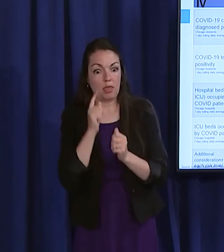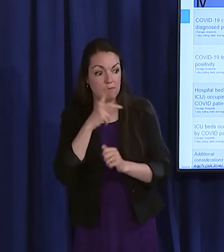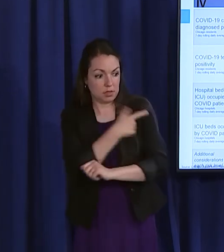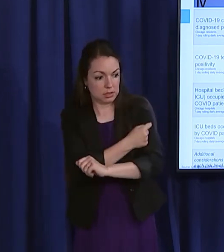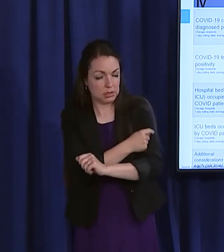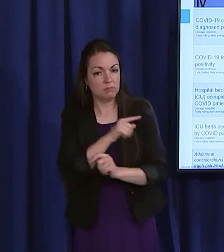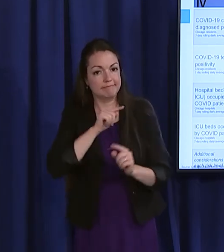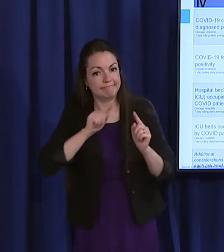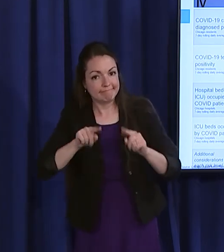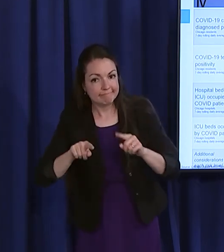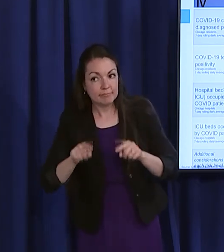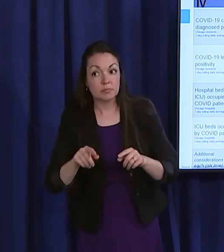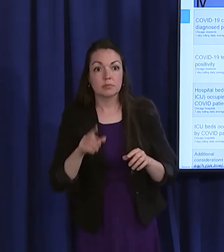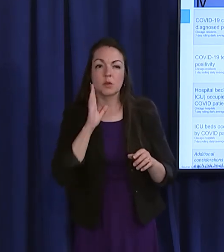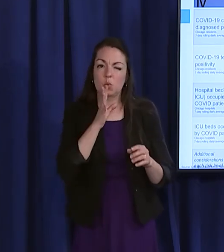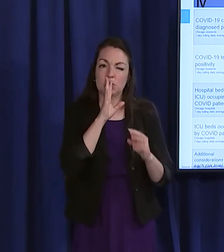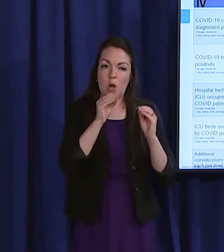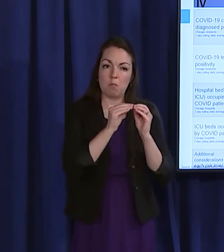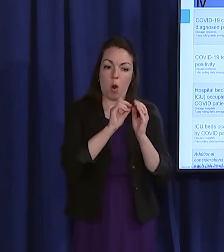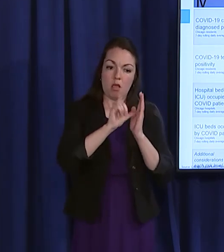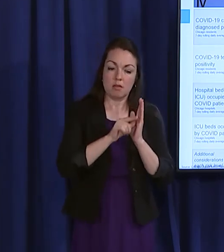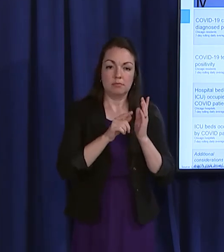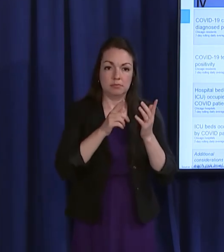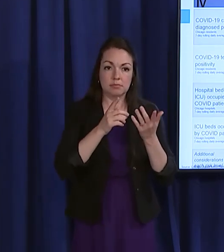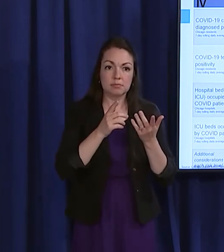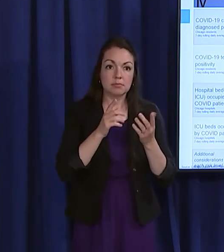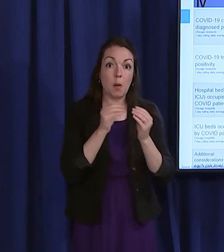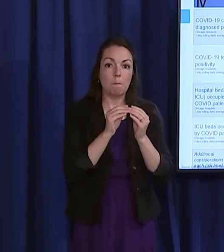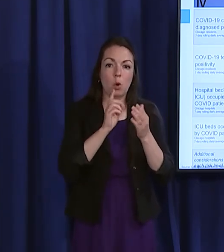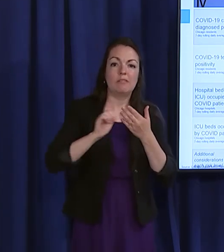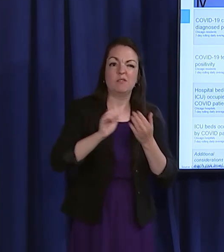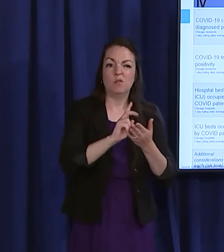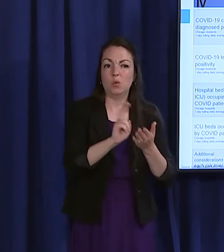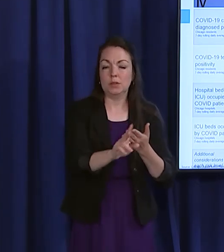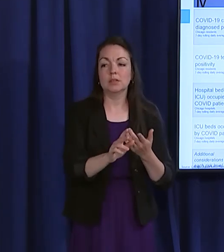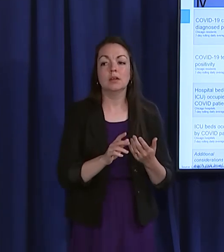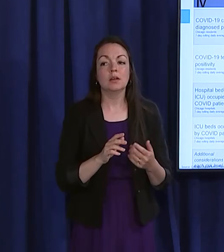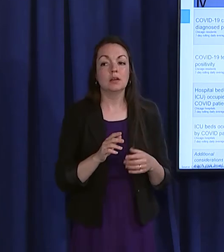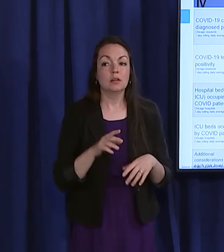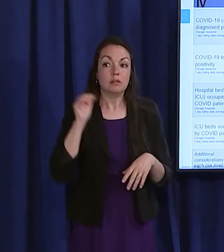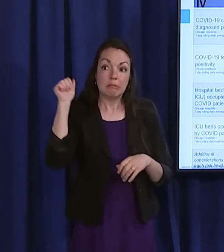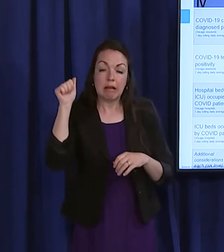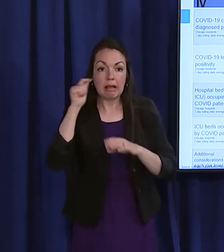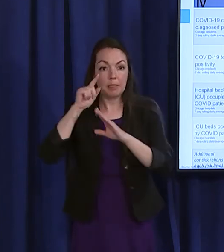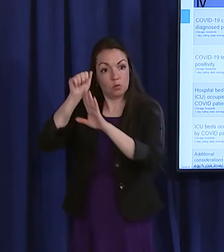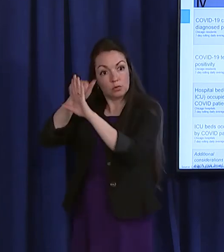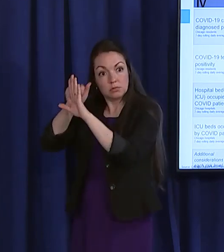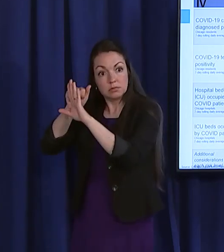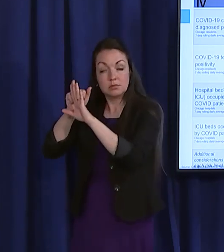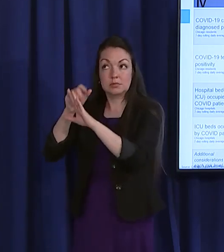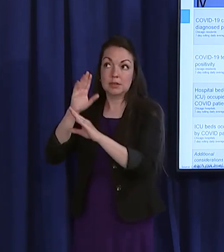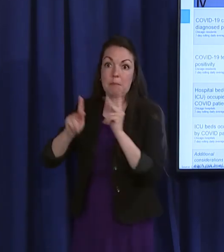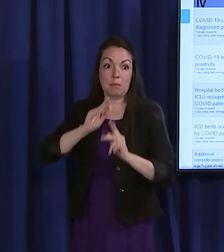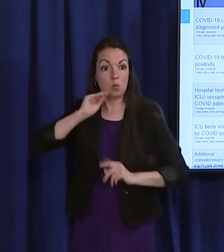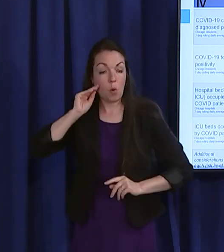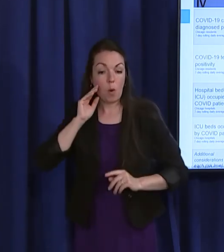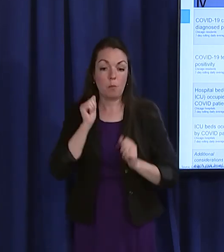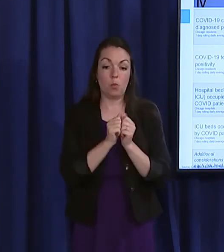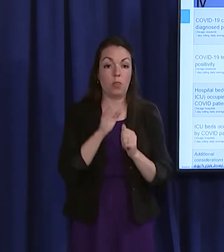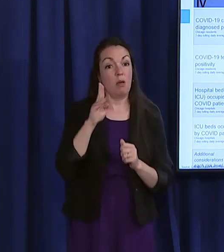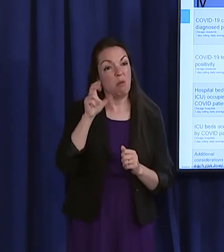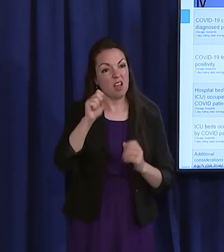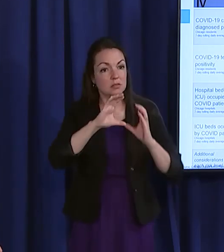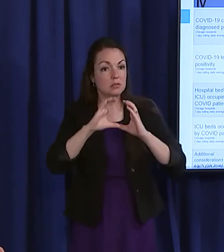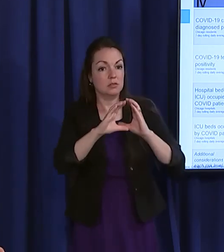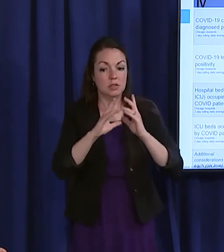we're doing efforts where we're literally knocking on all the doors in under-vaccinated areas. We're bringing the bus. We're working to bring vaccine. And,